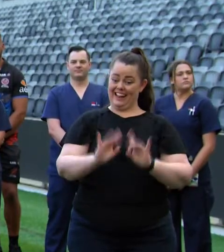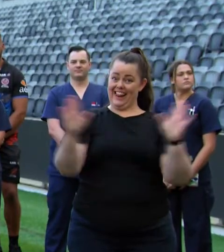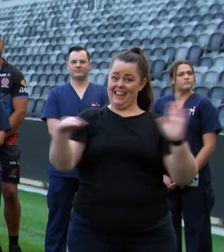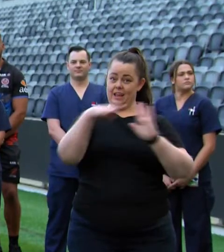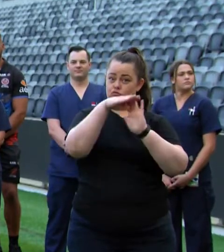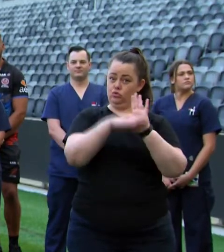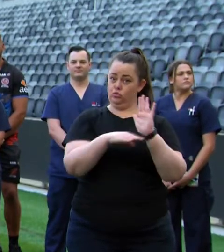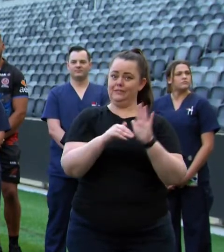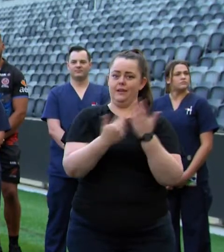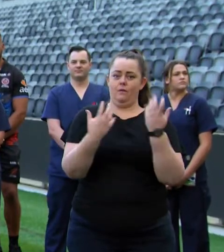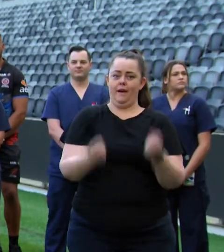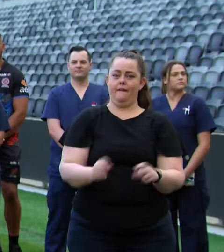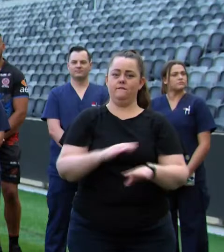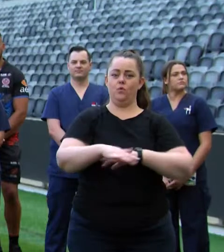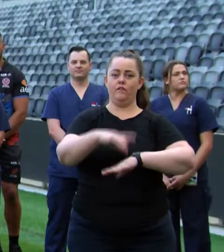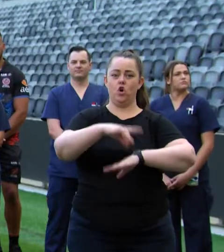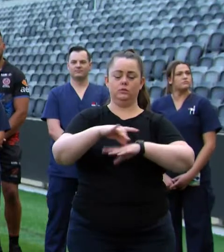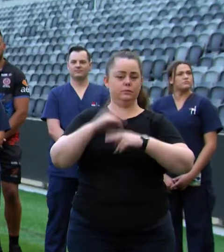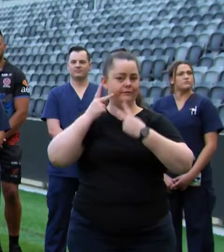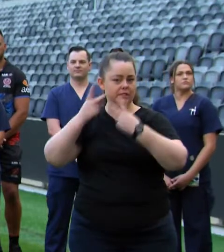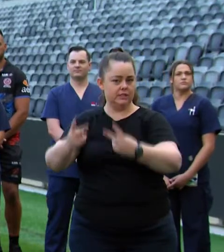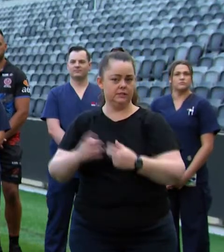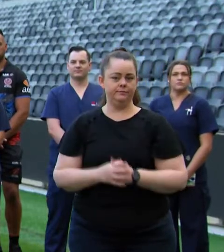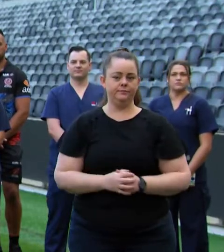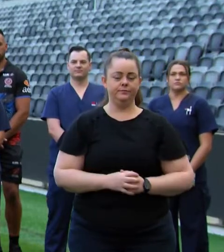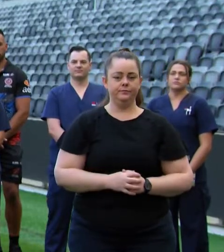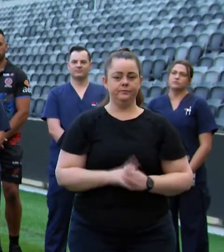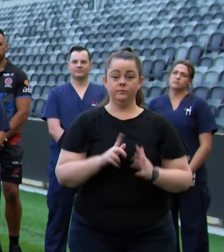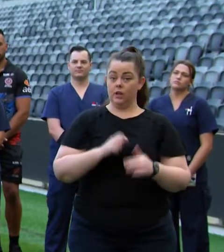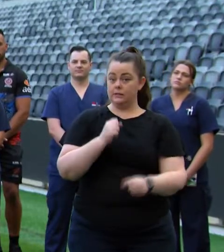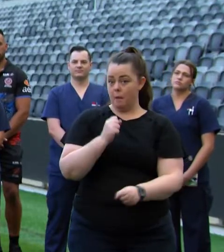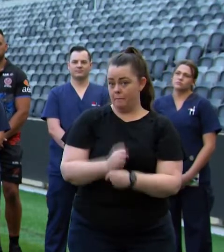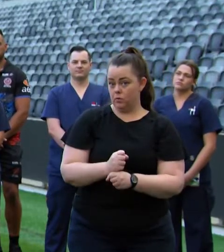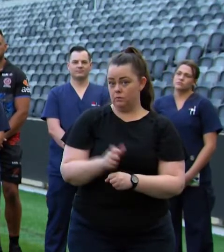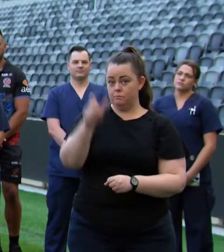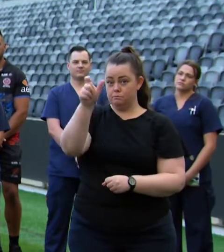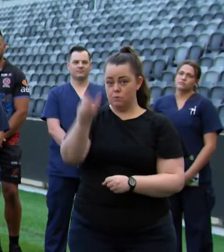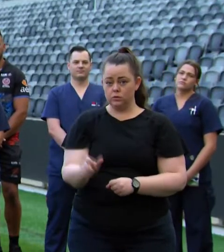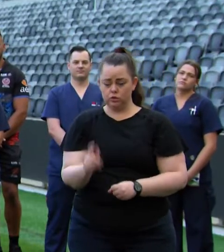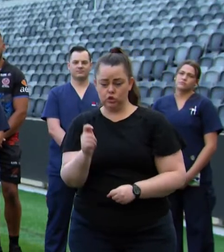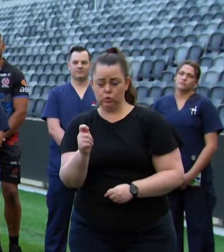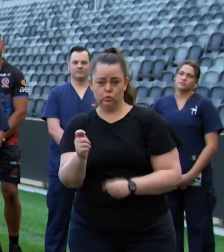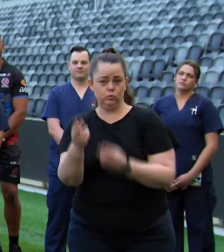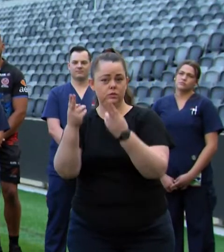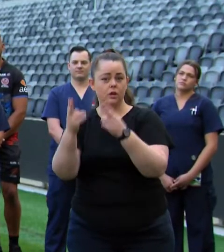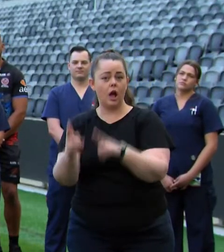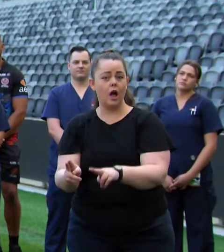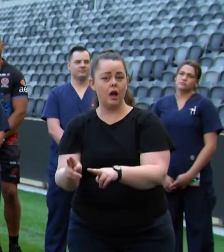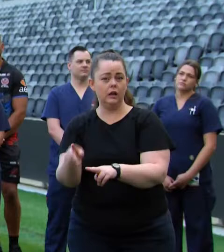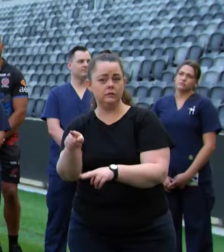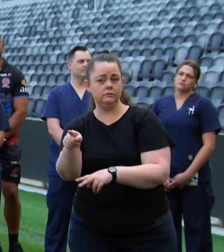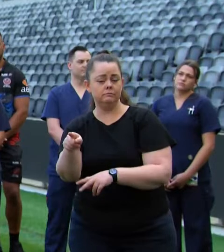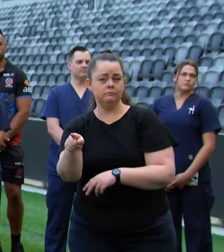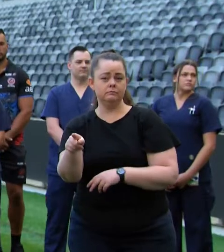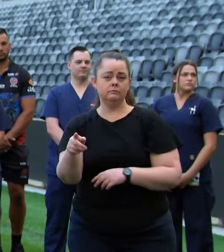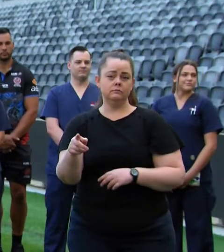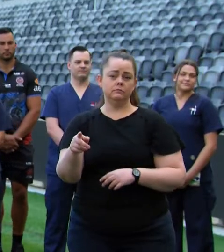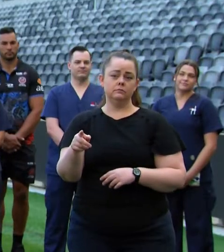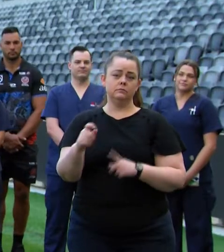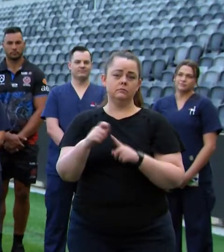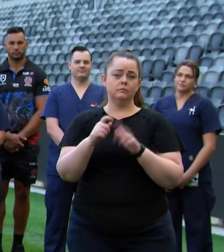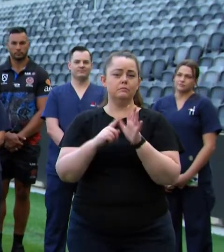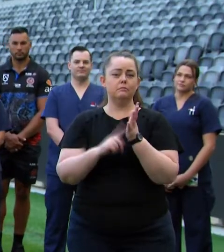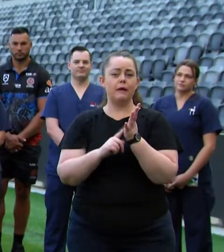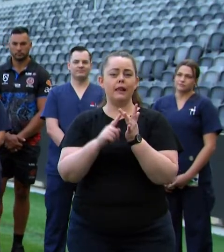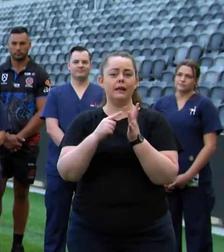guidelines now that, for example, if there's somebody who is sadly at the end of their life, or in palliative